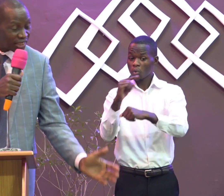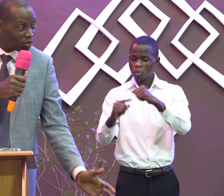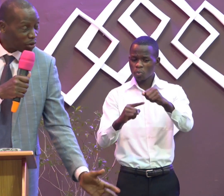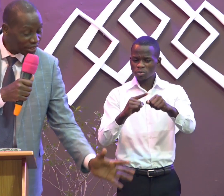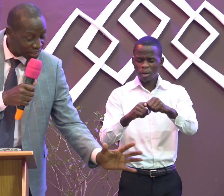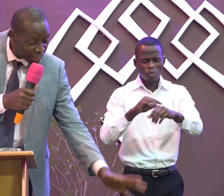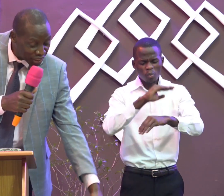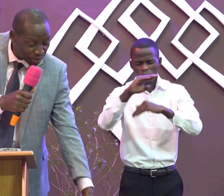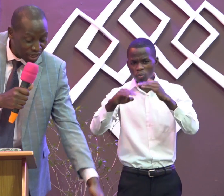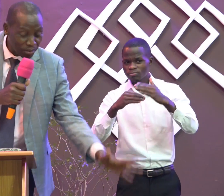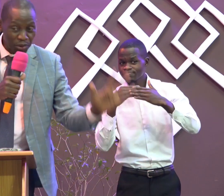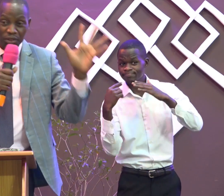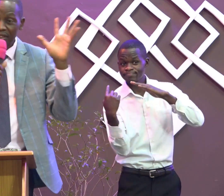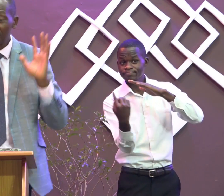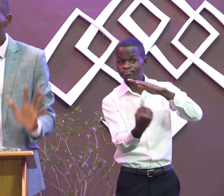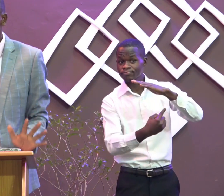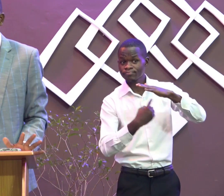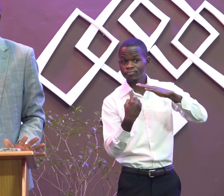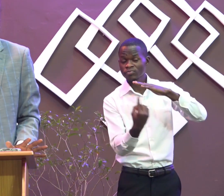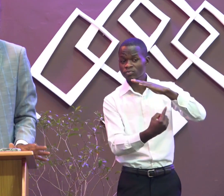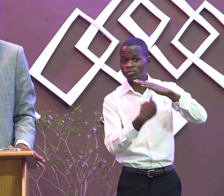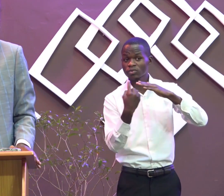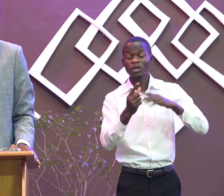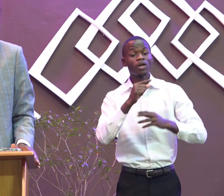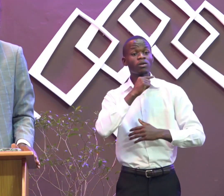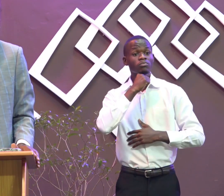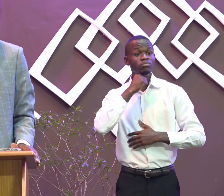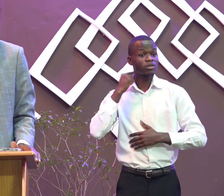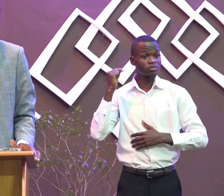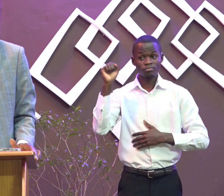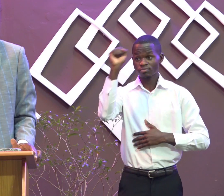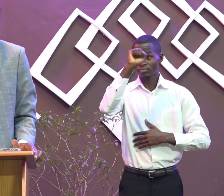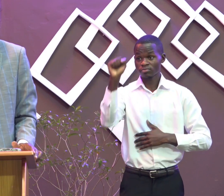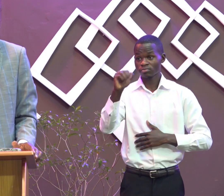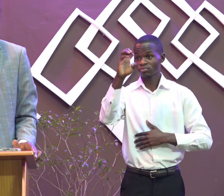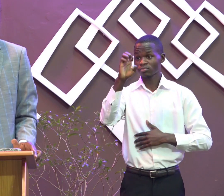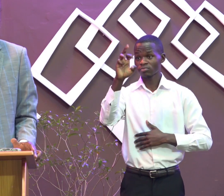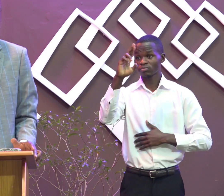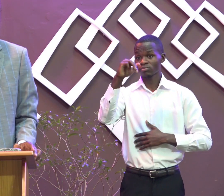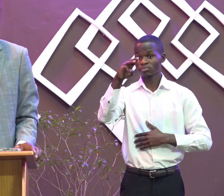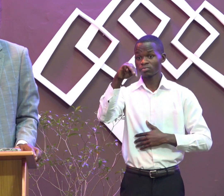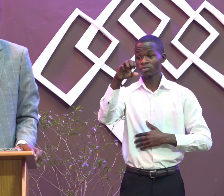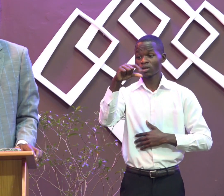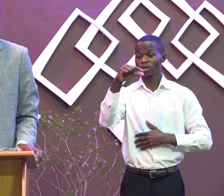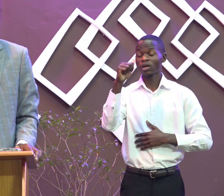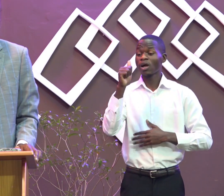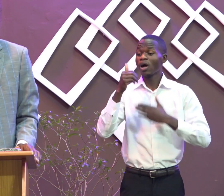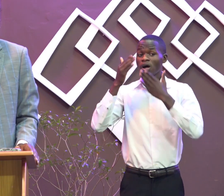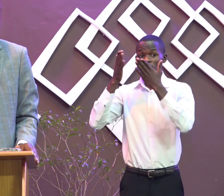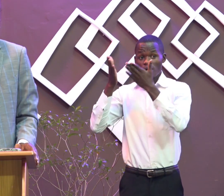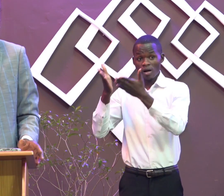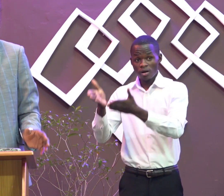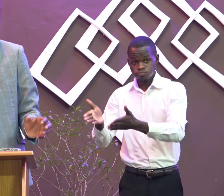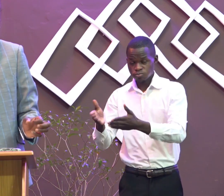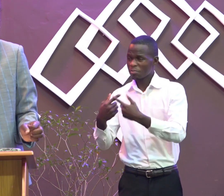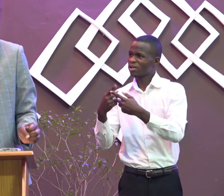nga jali lwakuba nti yali akyali mwana muto. Everything I've told you, where UCC started, Pastor Serumaga was with